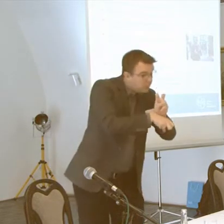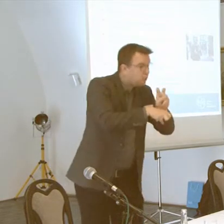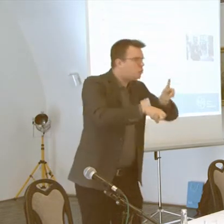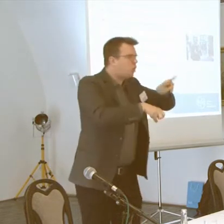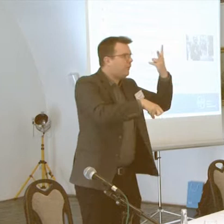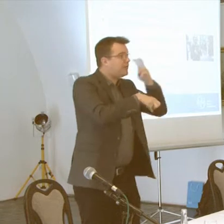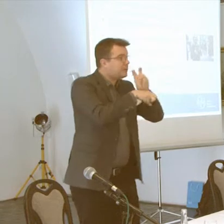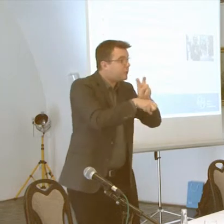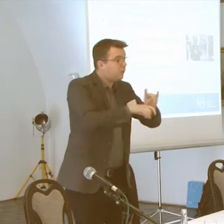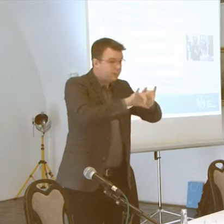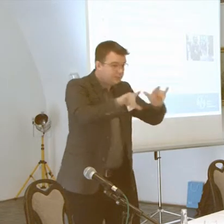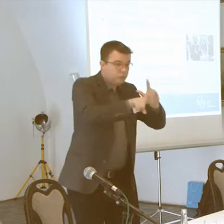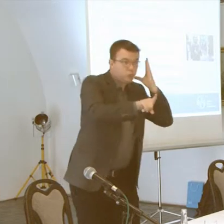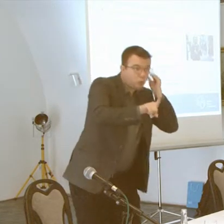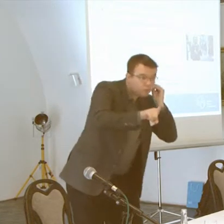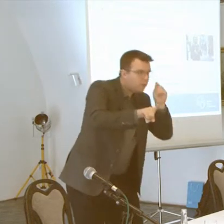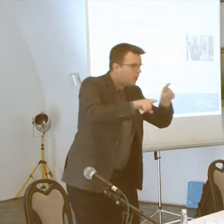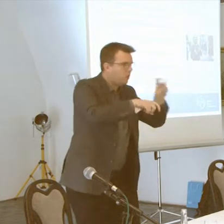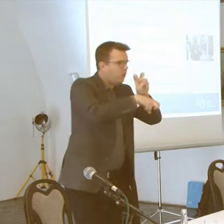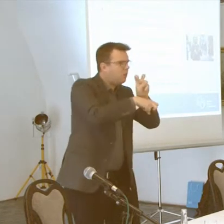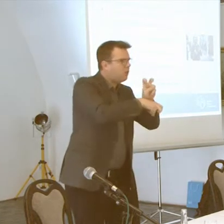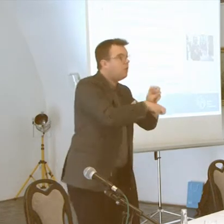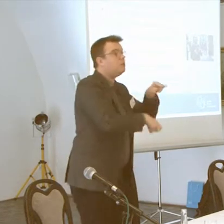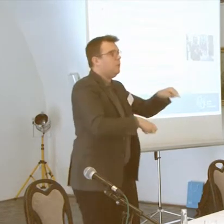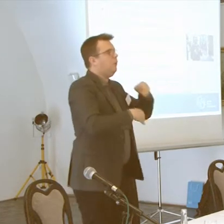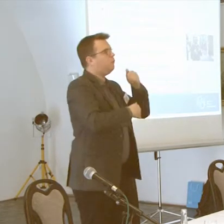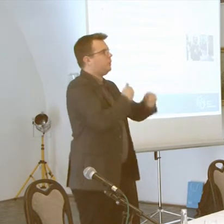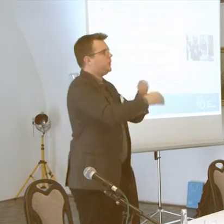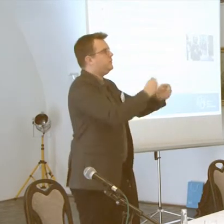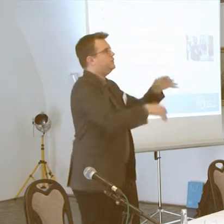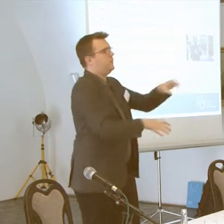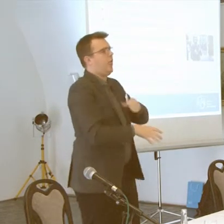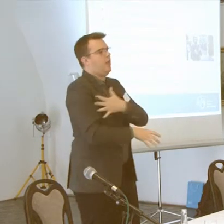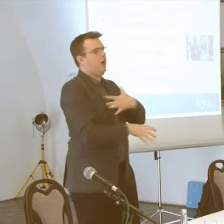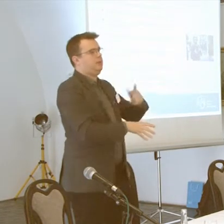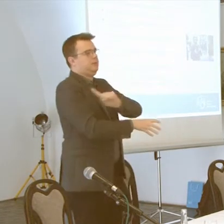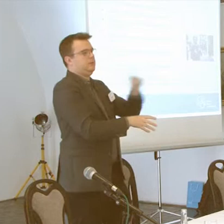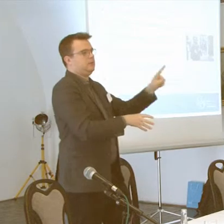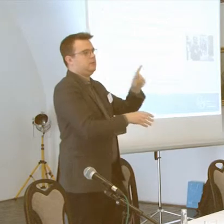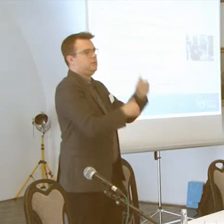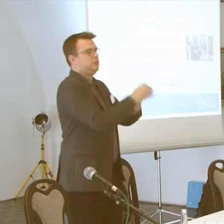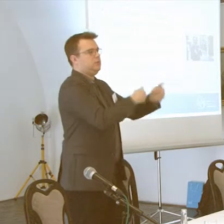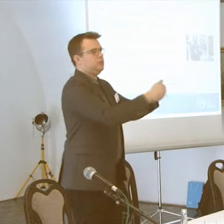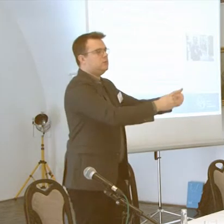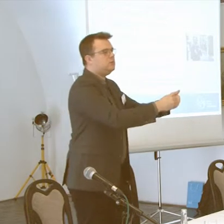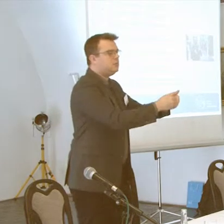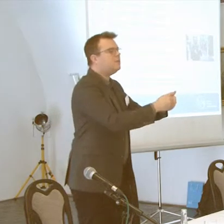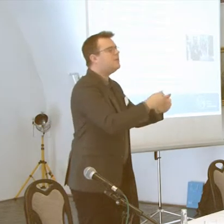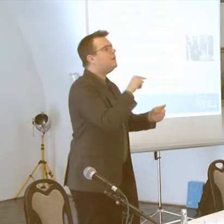deaf, and you're double-checked, is it true that you're a deaf person, so on. So the process takes quite a long time to register